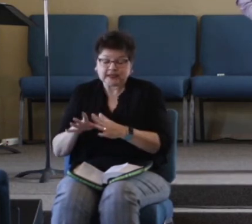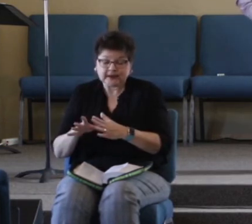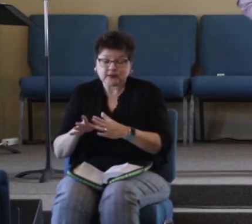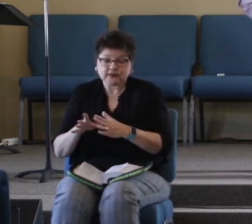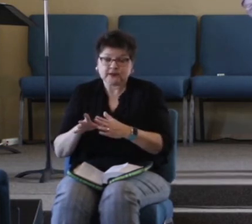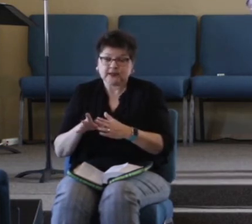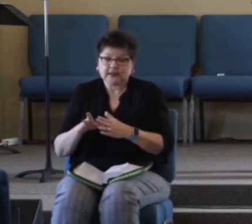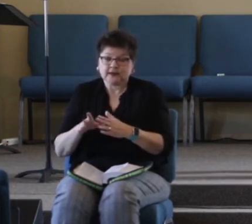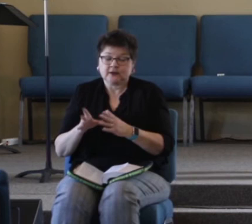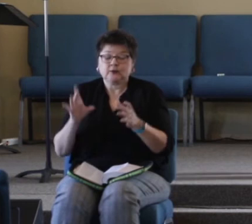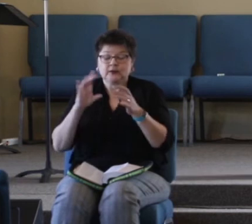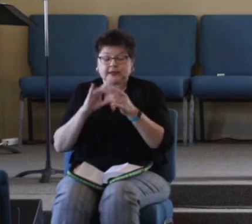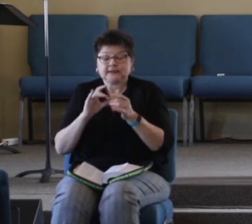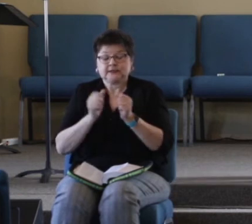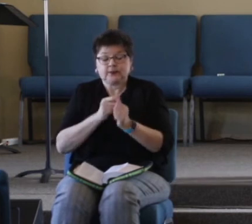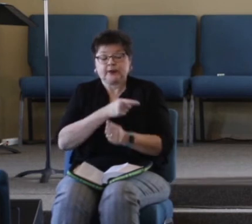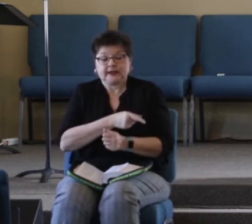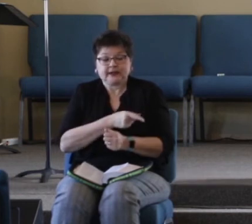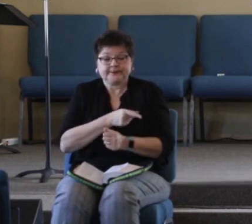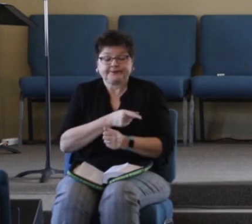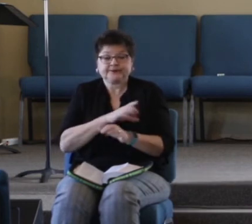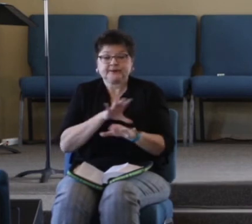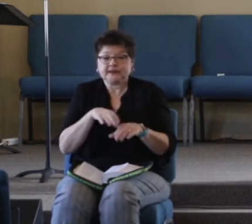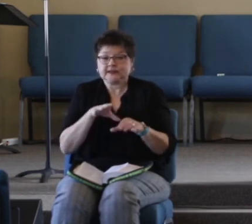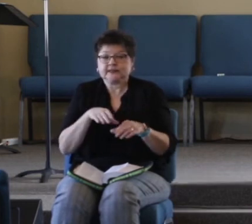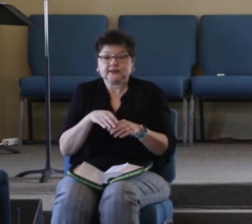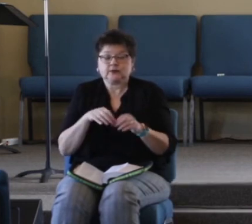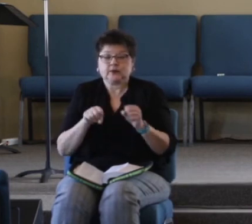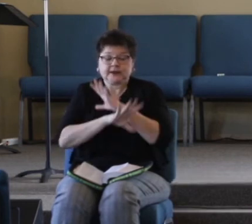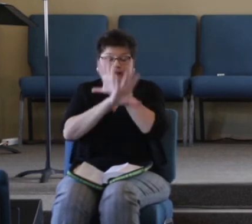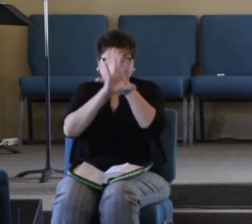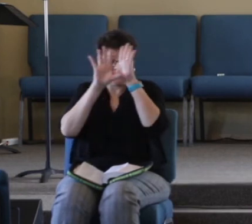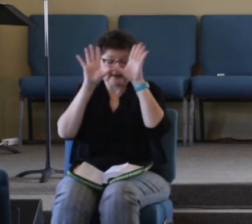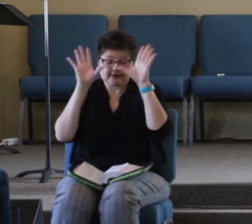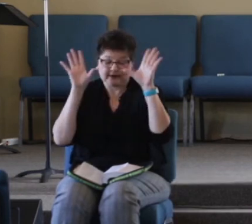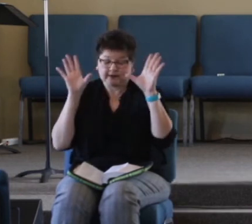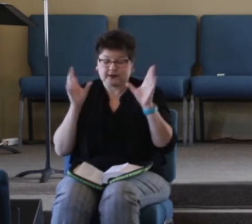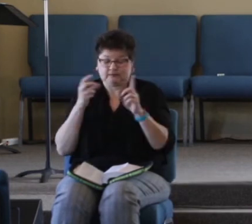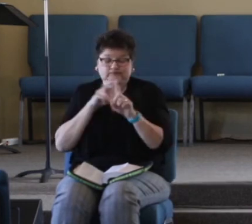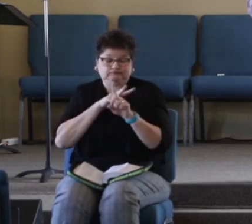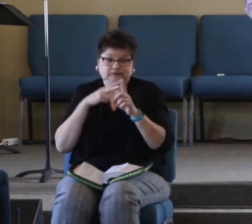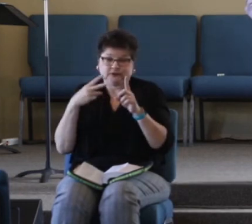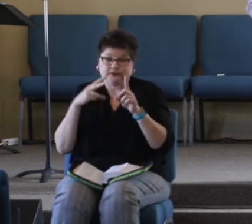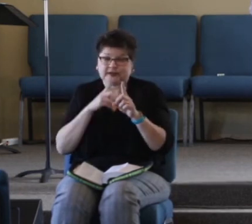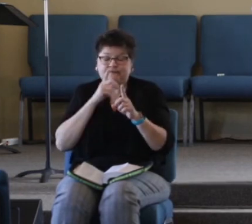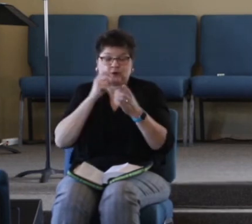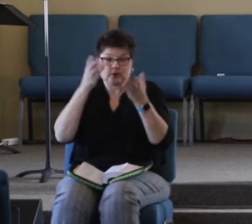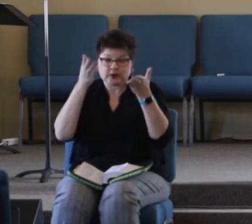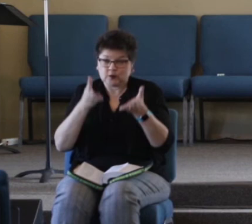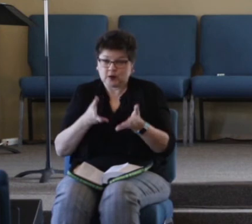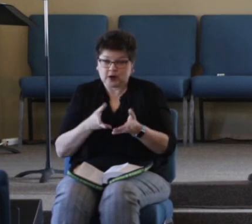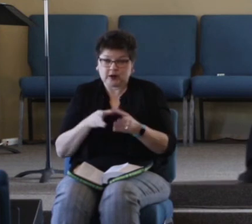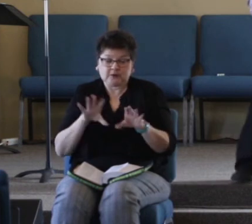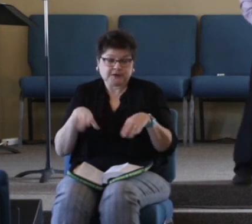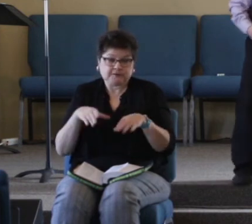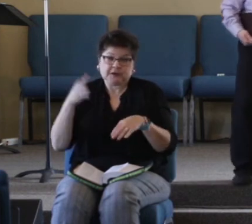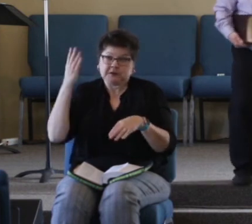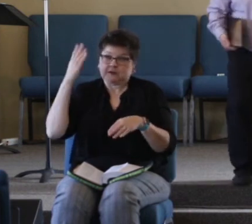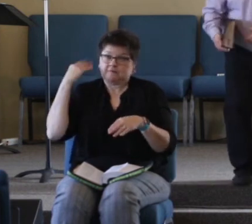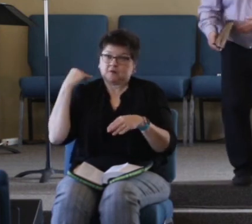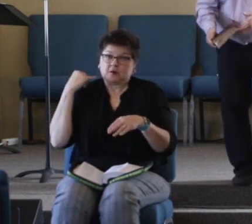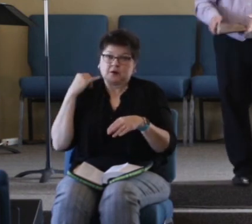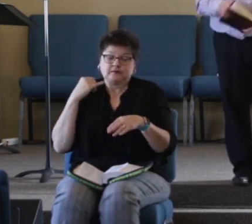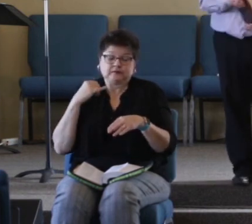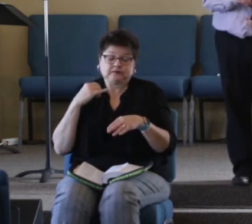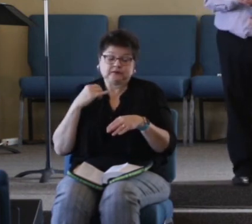him, he does it with clear, full vision of who you are, what you've done, and who you can